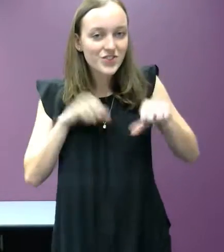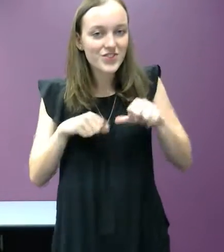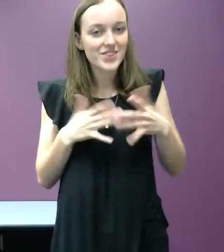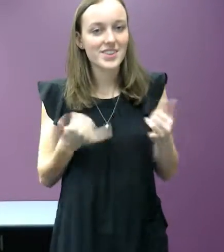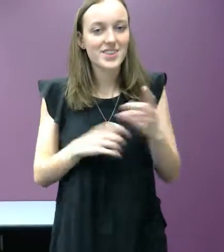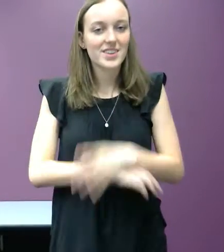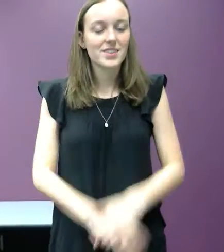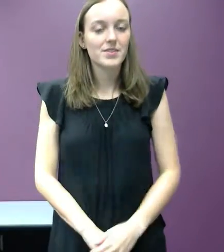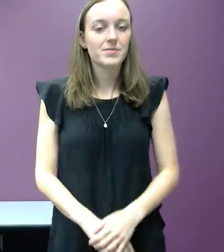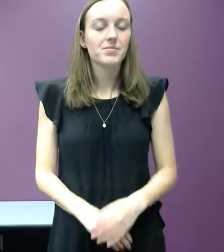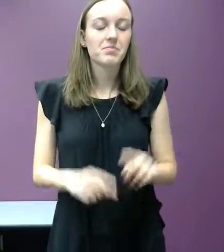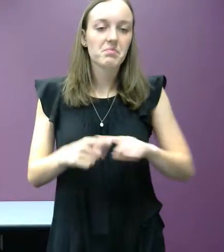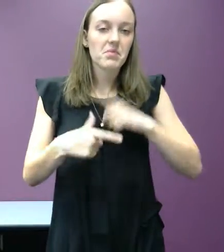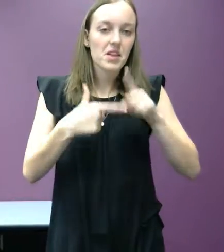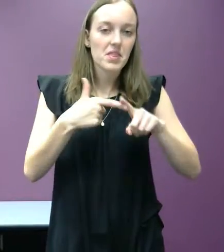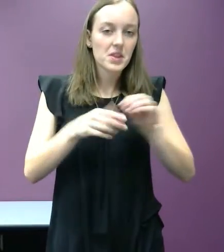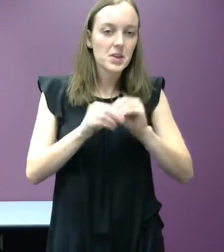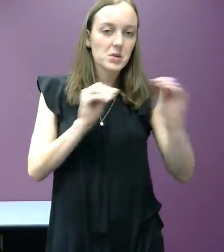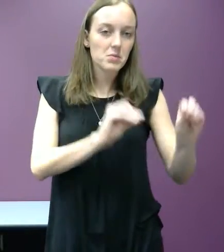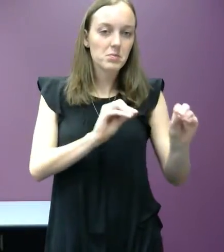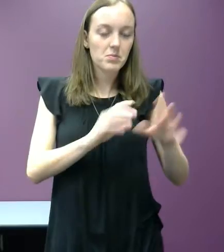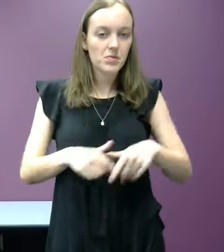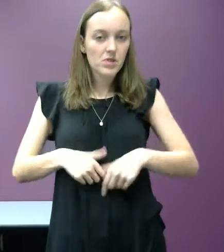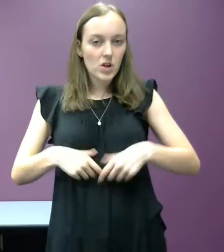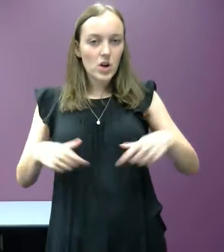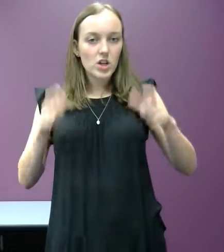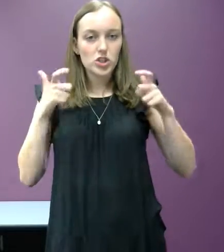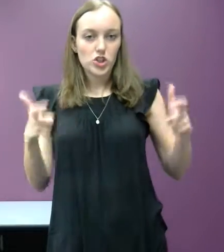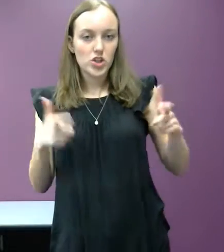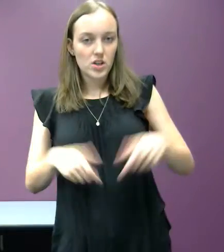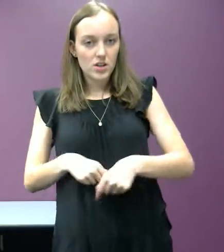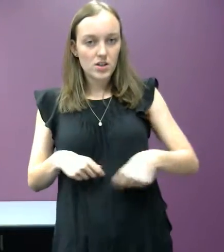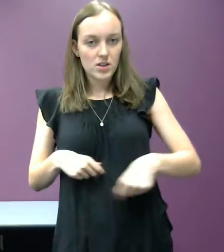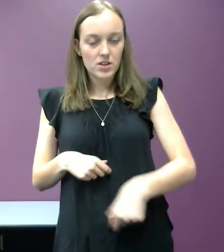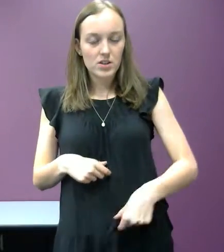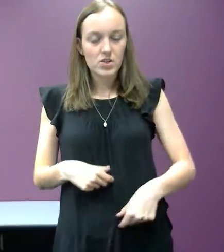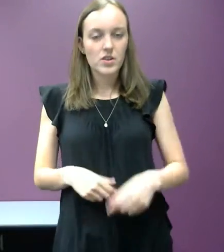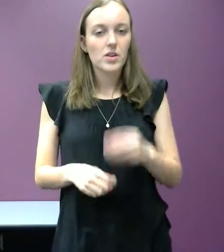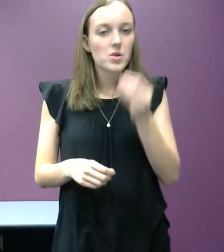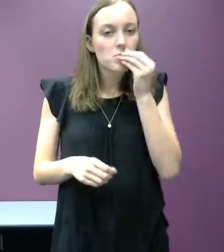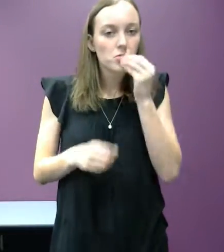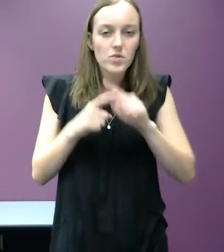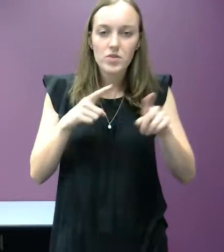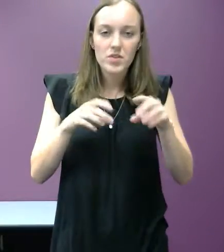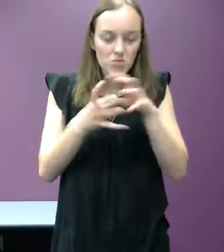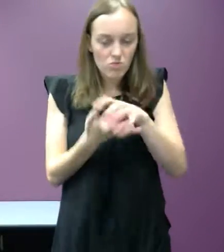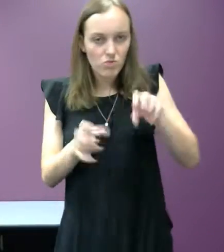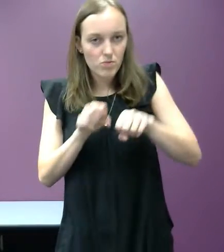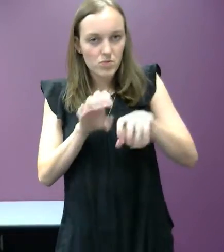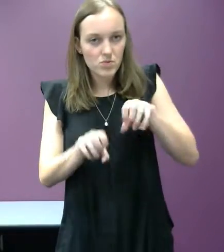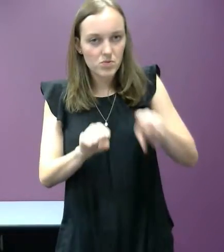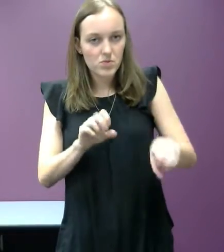large intestines, really the food can't be broken down much more, and just water is removed from the food at that